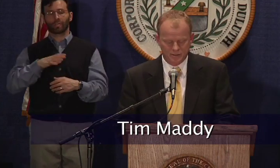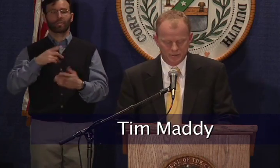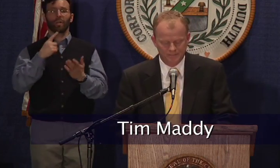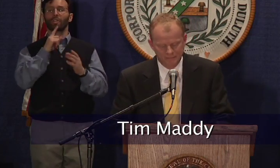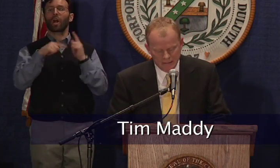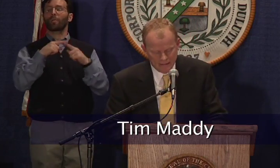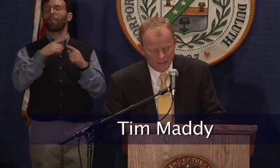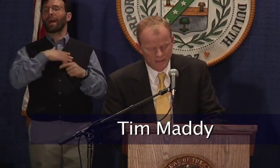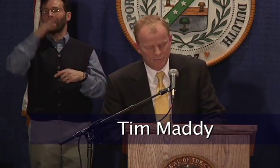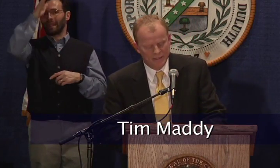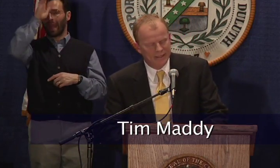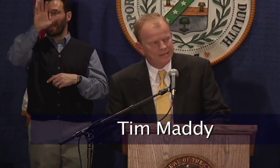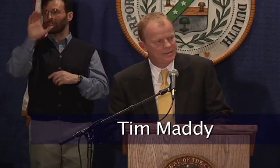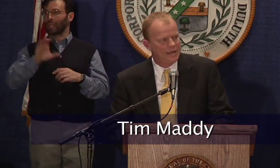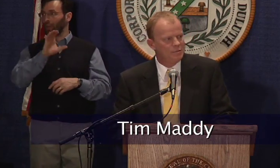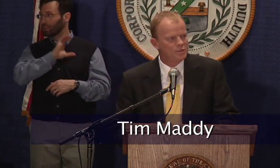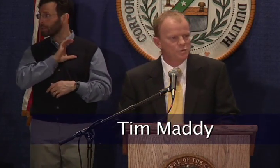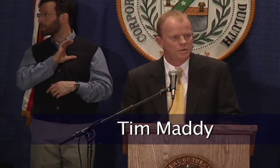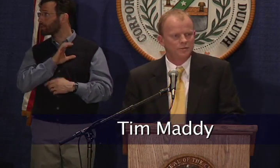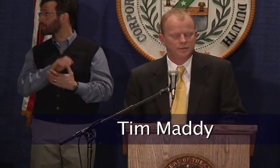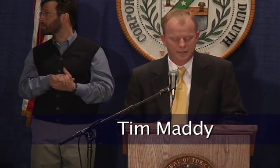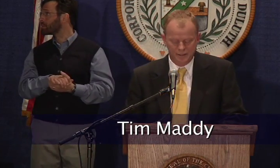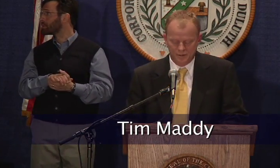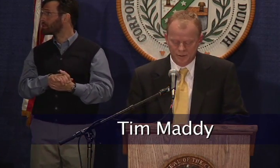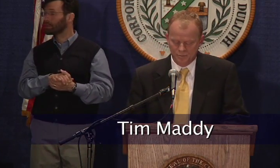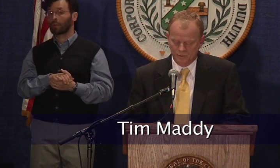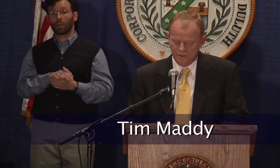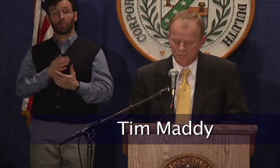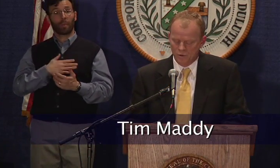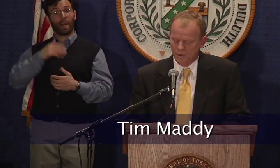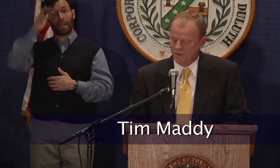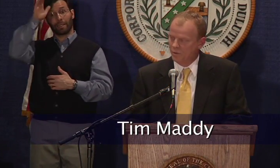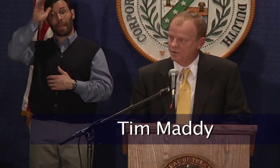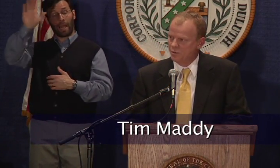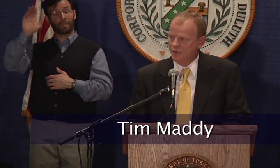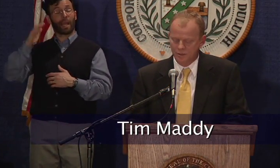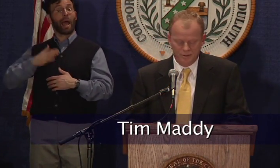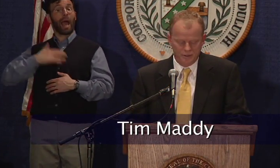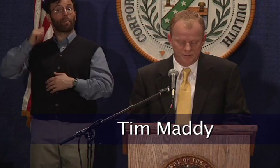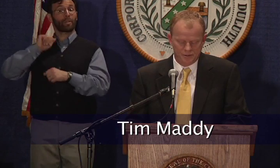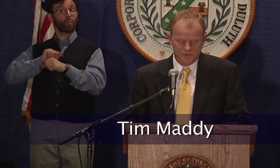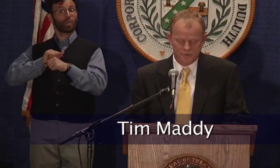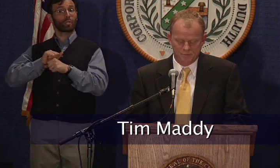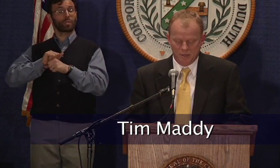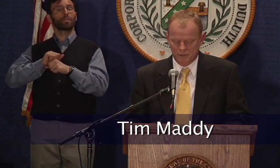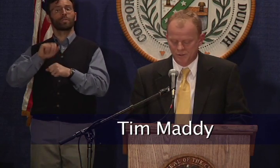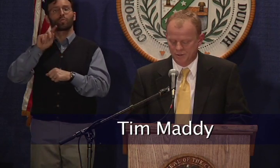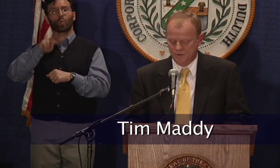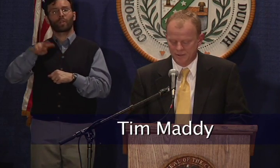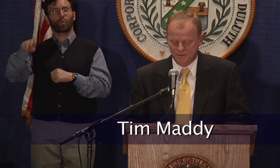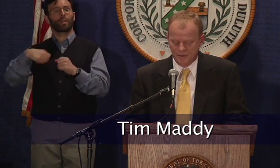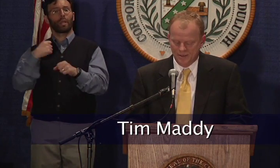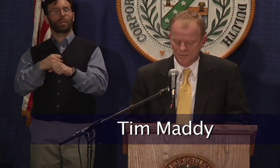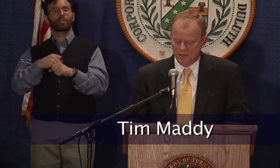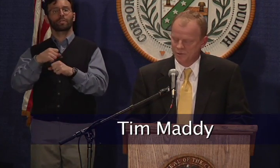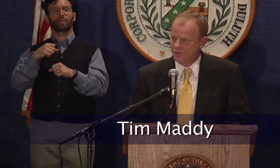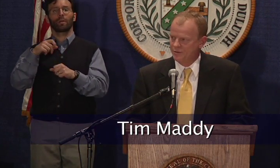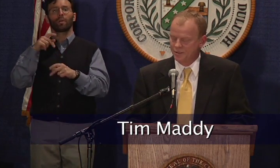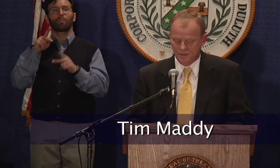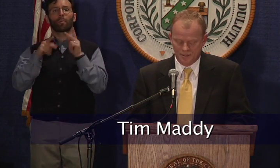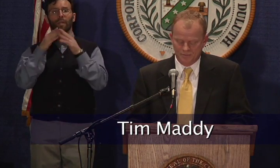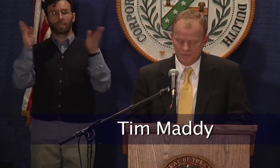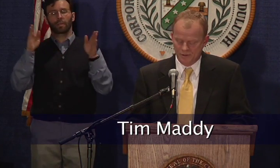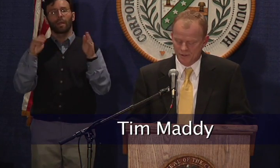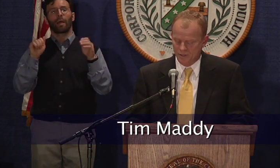dad's character. My dad's happiest years of working were his 22 years of public service as